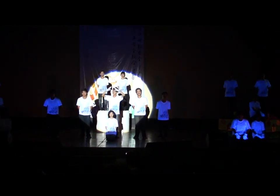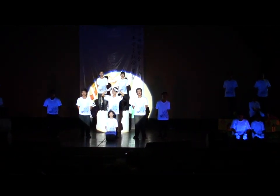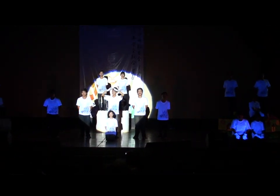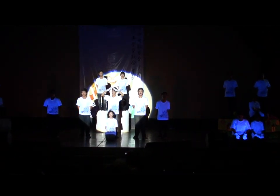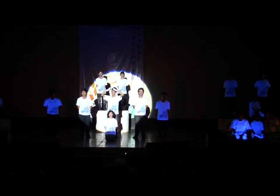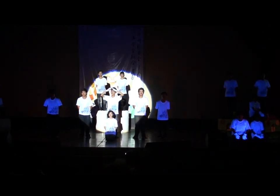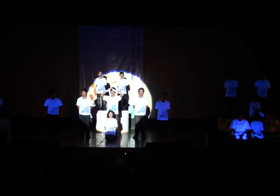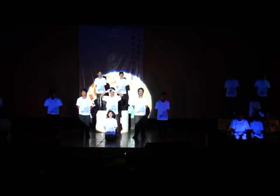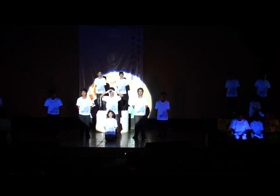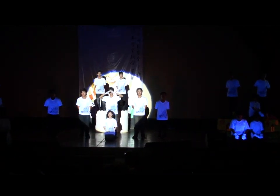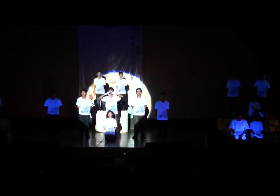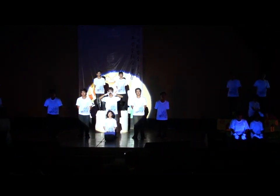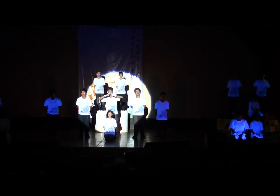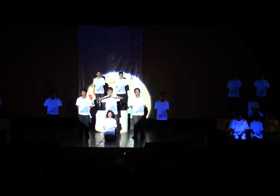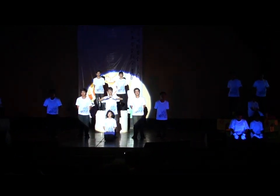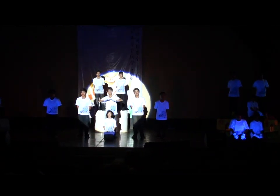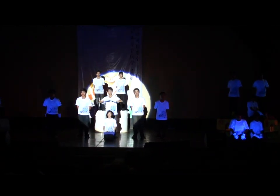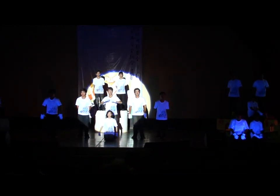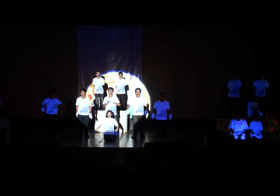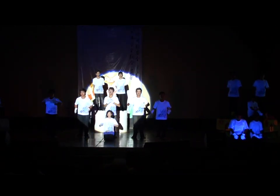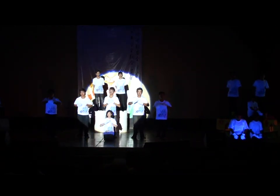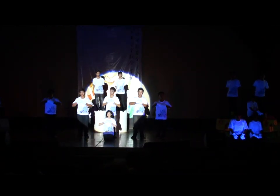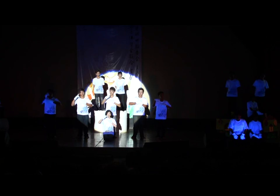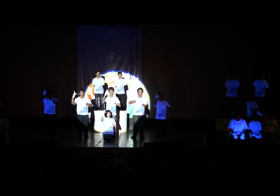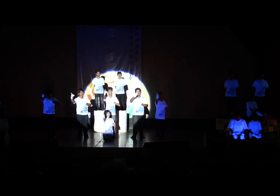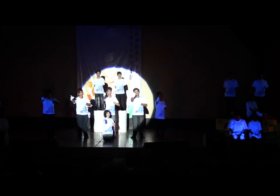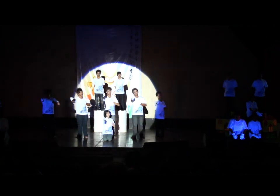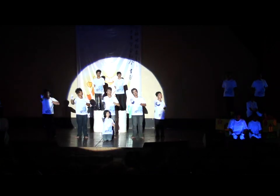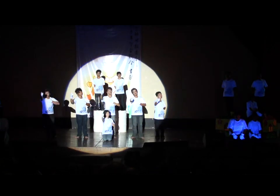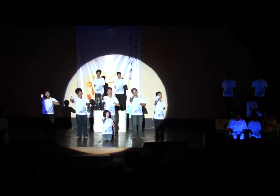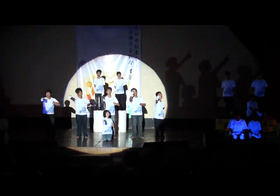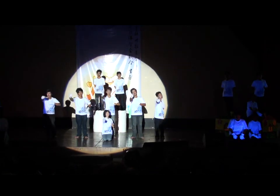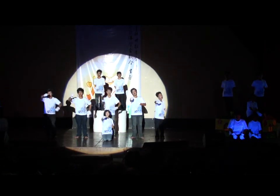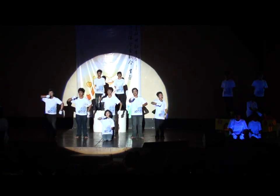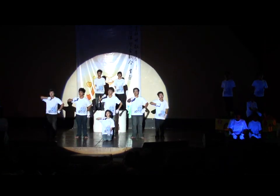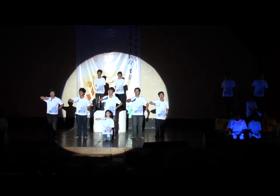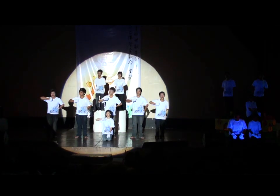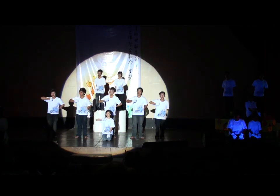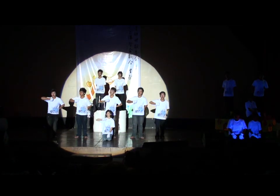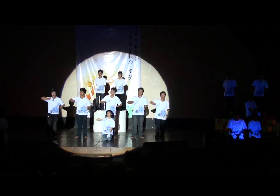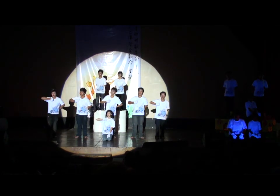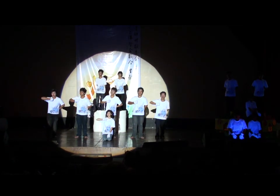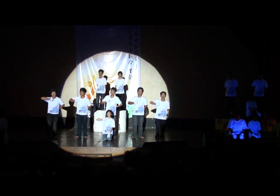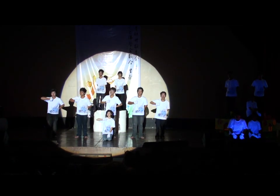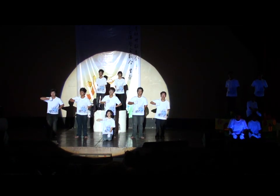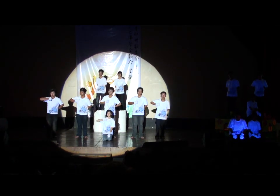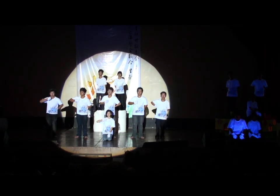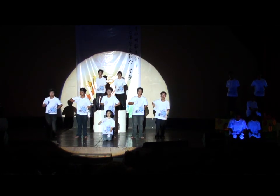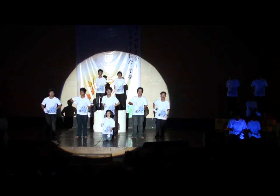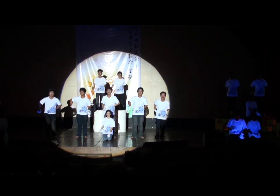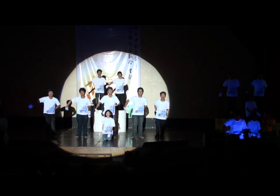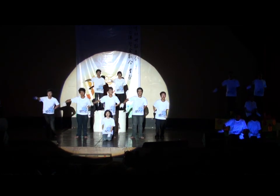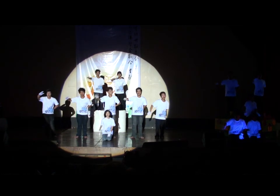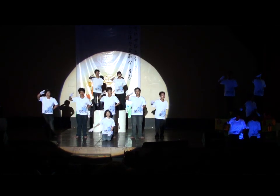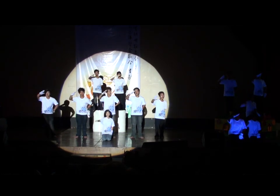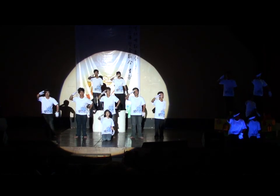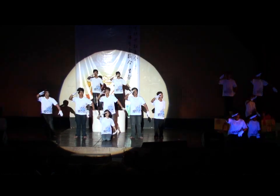I know I miss you I know Let me go